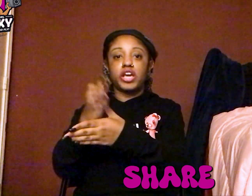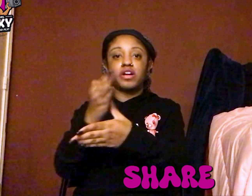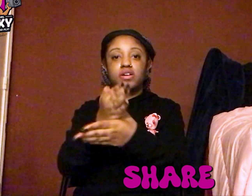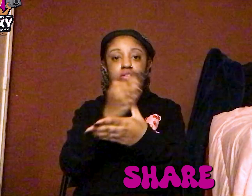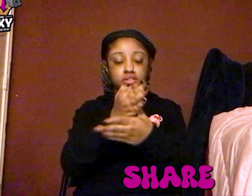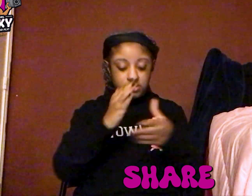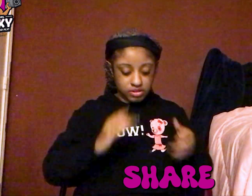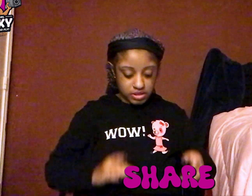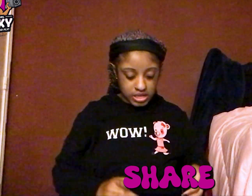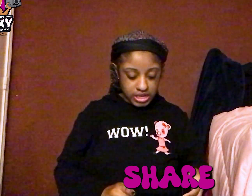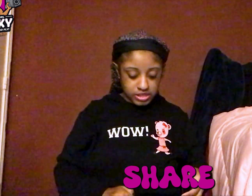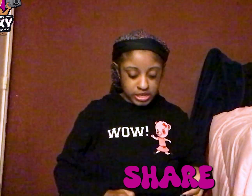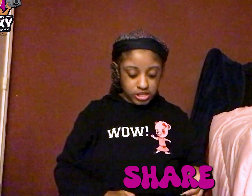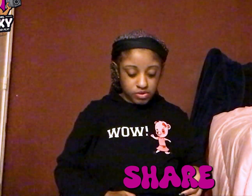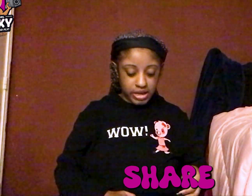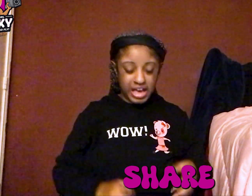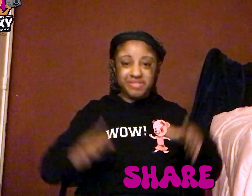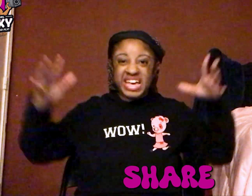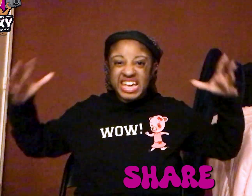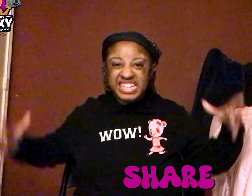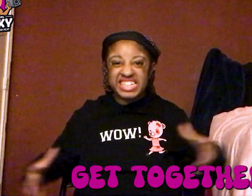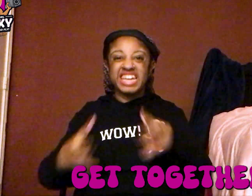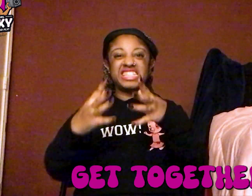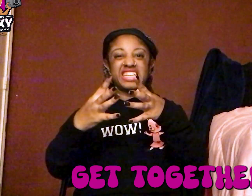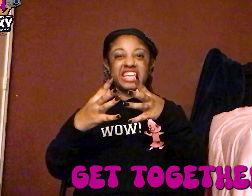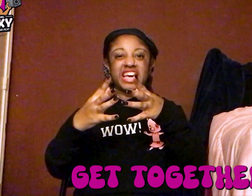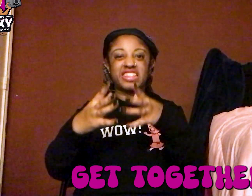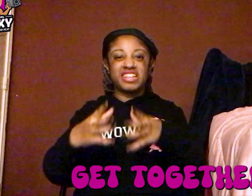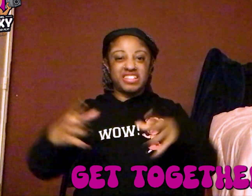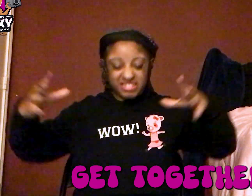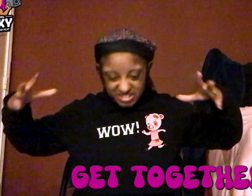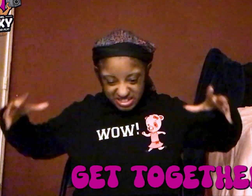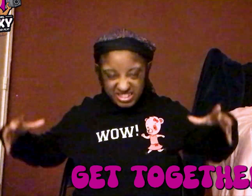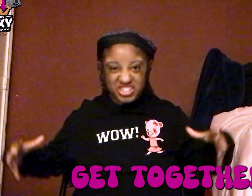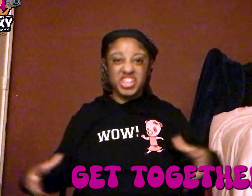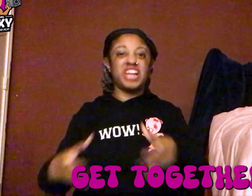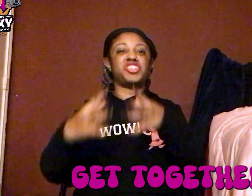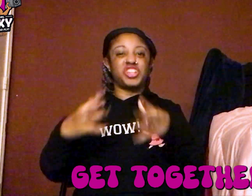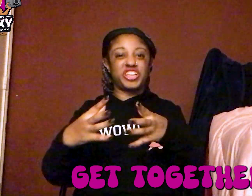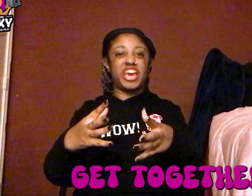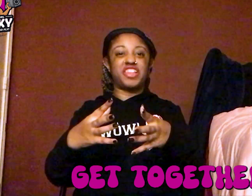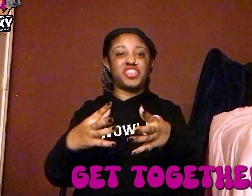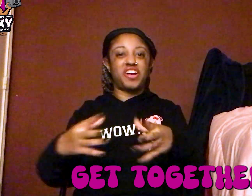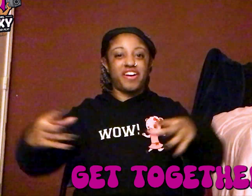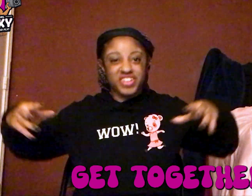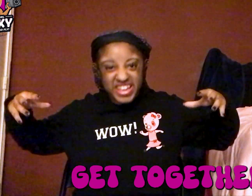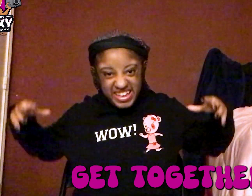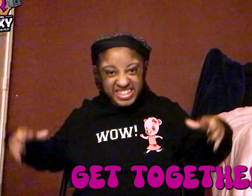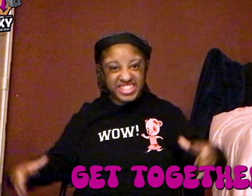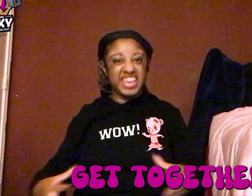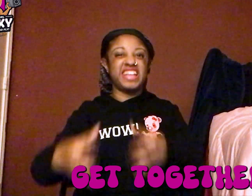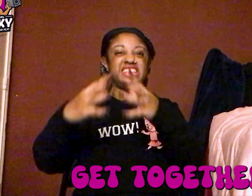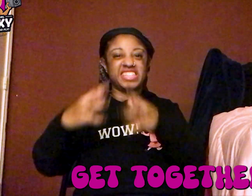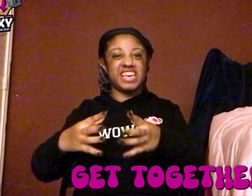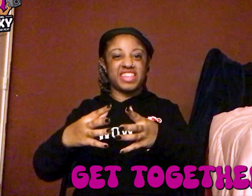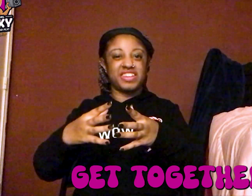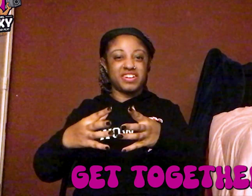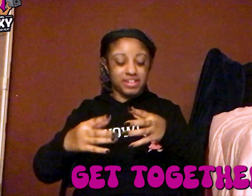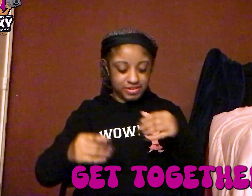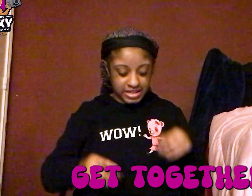Share. Then you have get together. Get together. Get together.